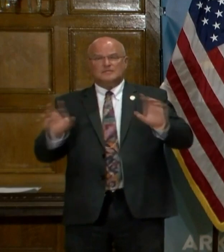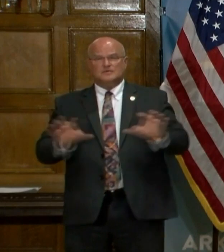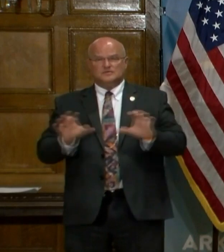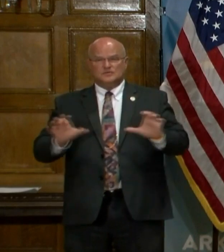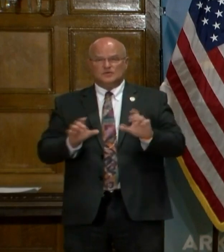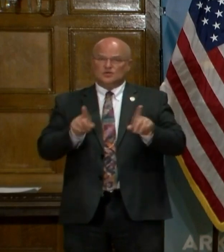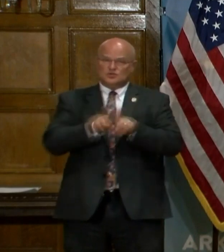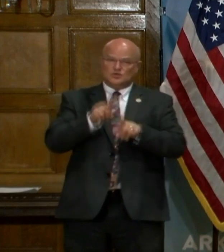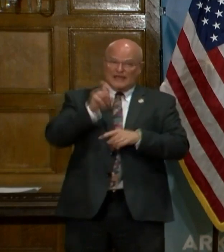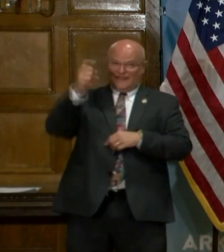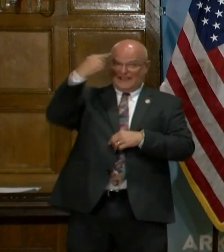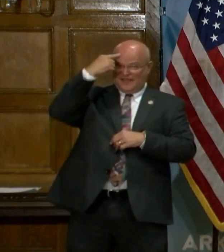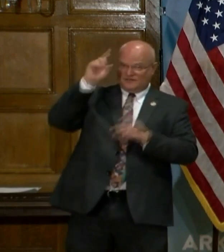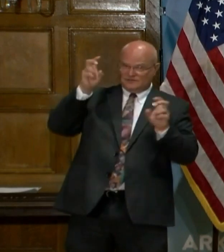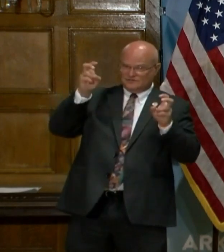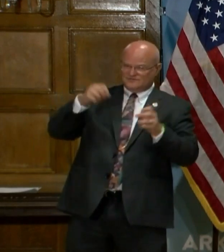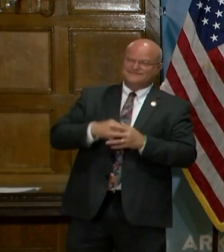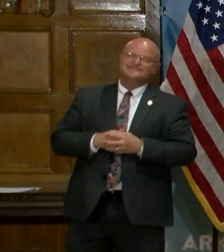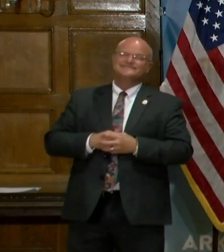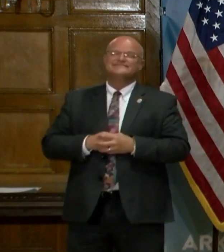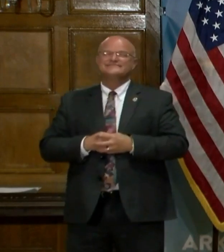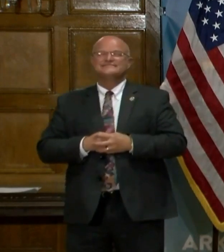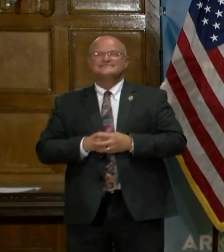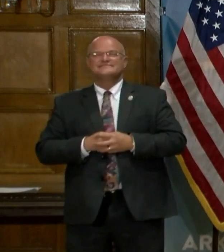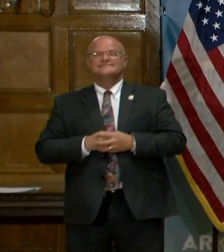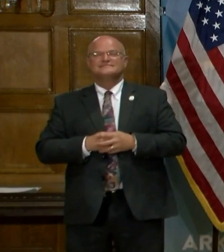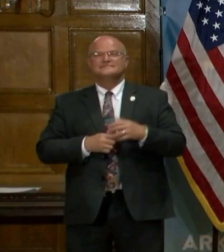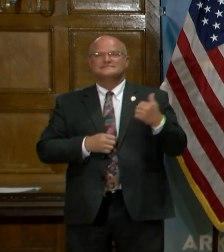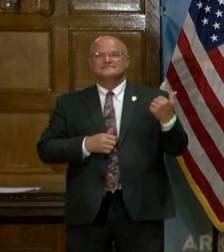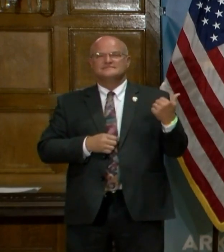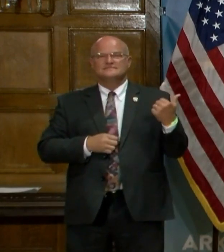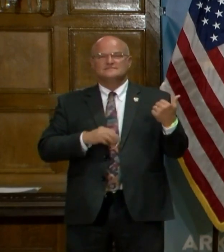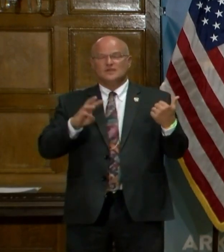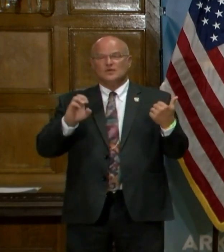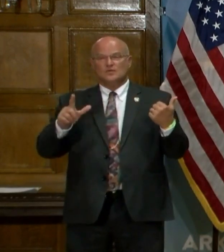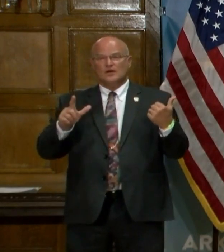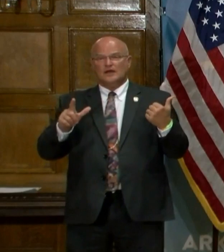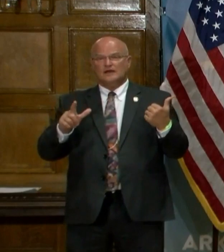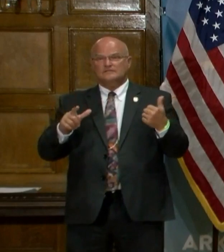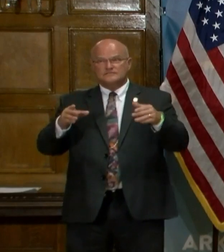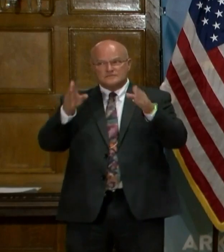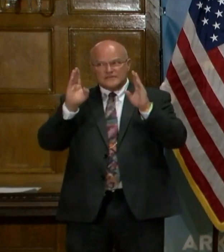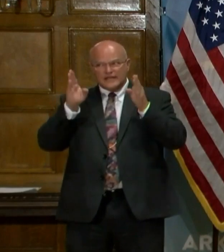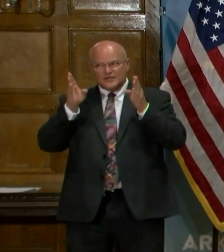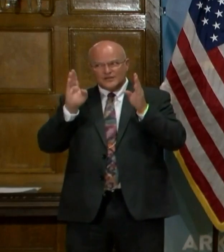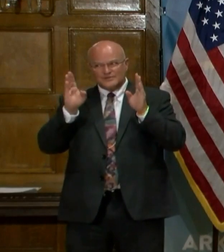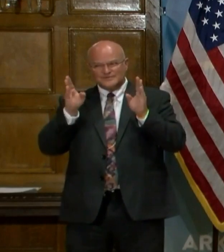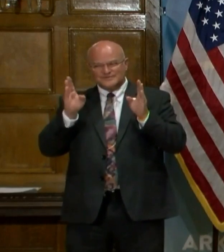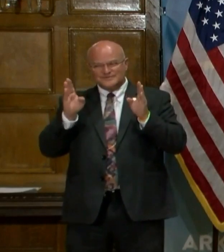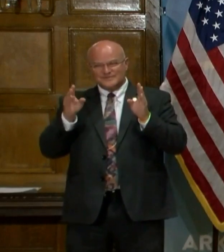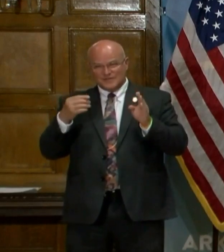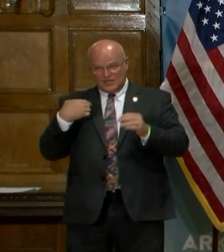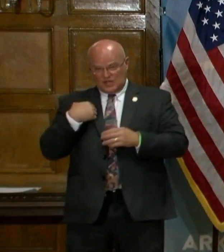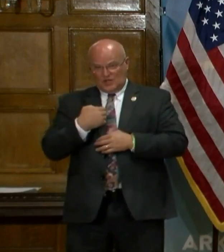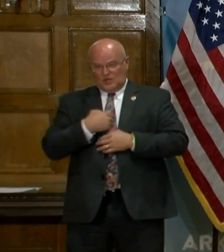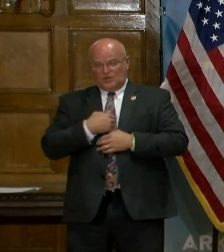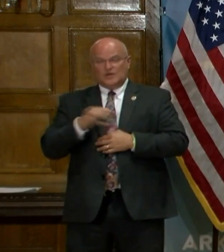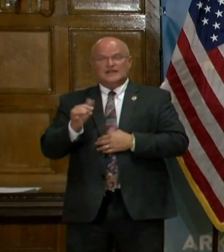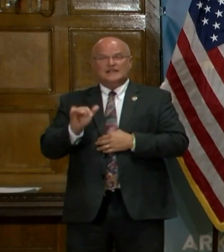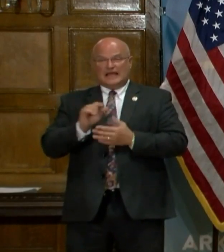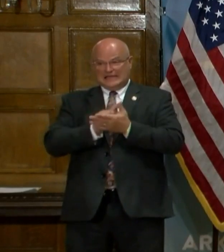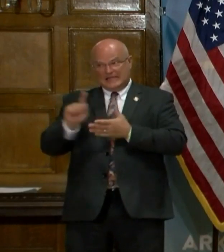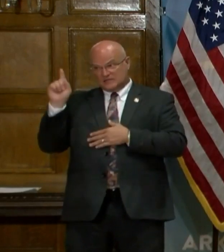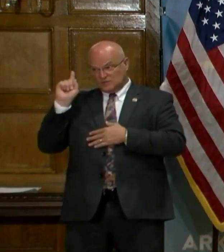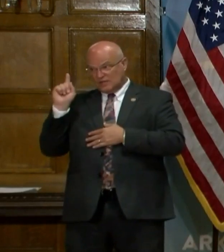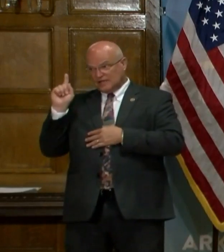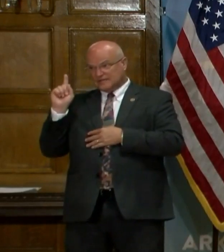doing? You as governor. Well, just stay tuned. As we, just like